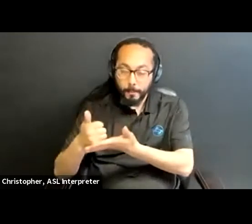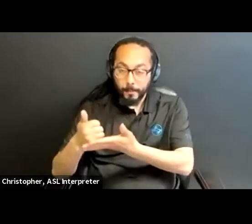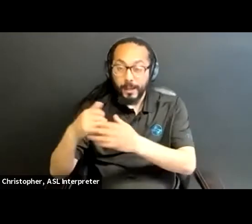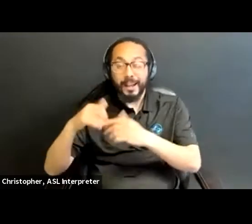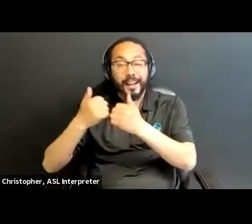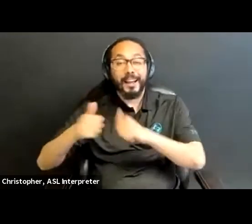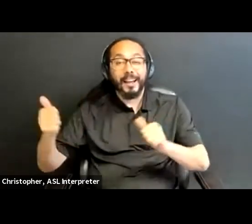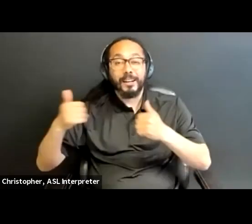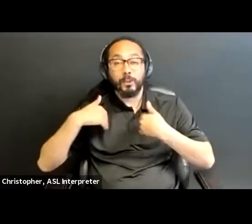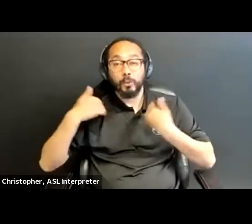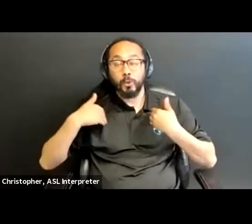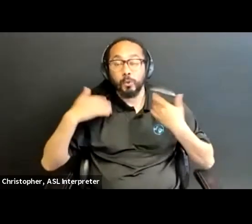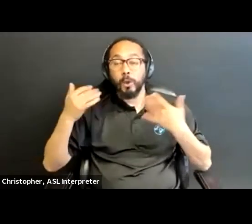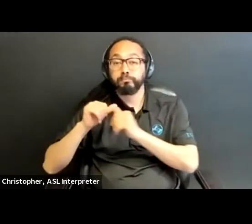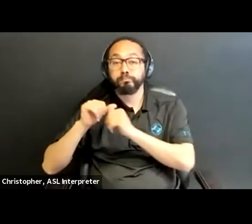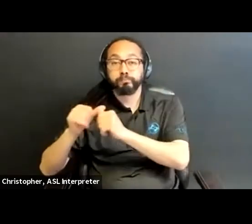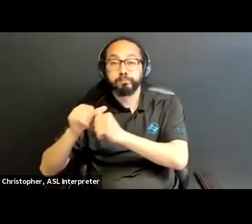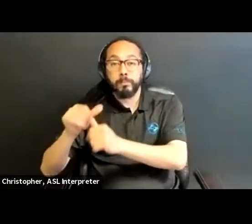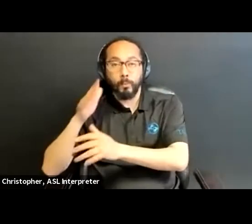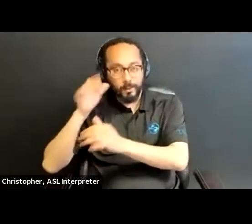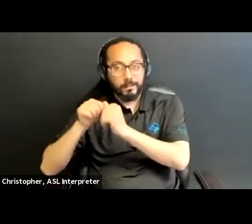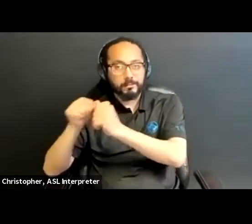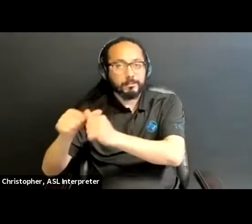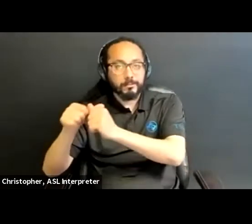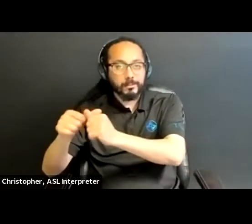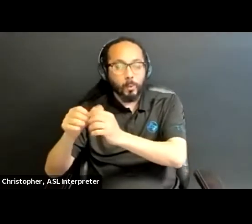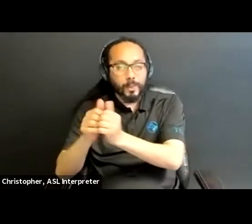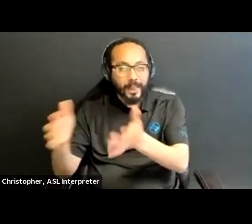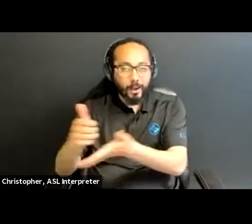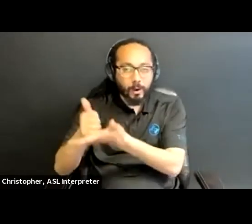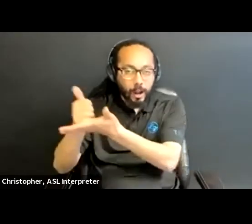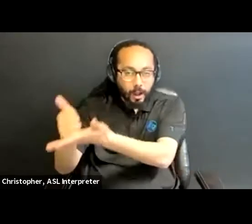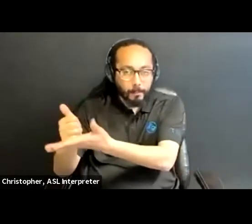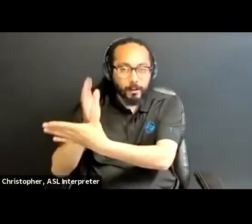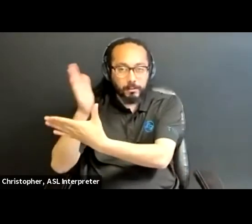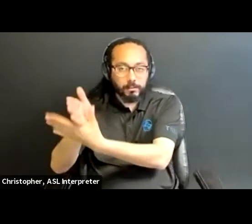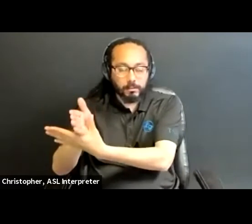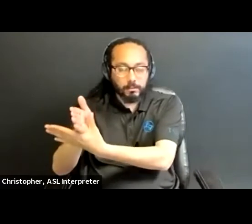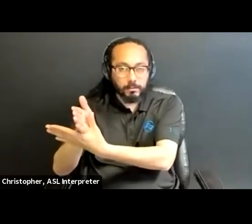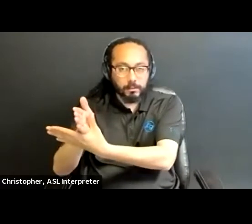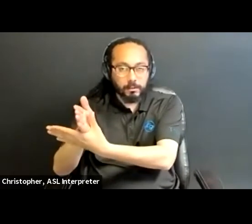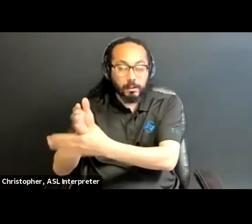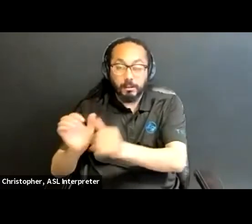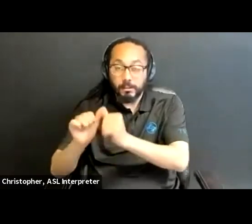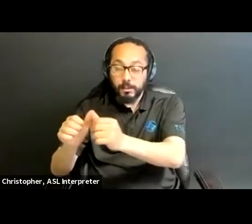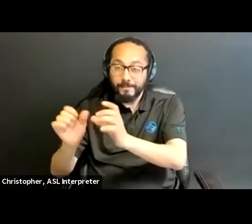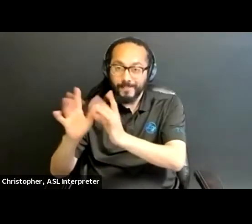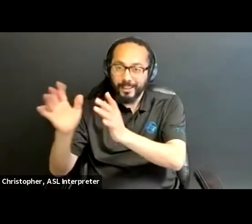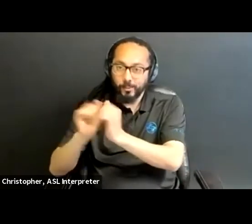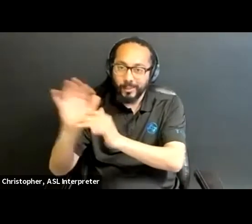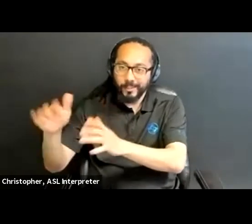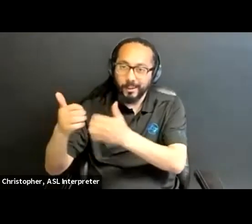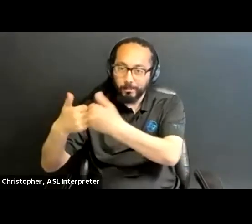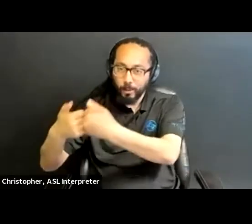using violence in adulthood against their future partners. So this is why it's really important that we are intervening when they're